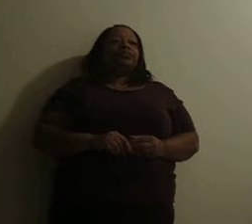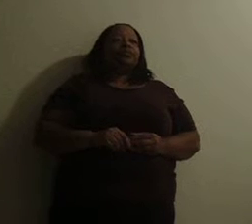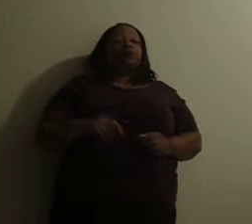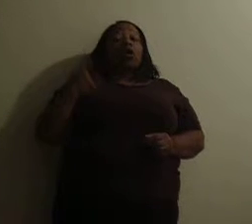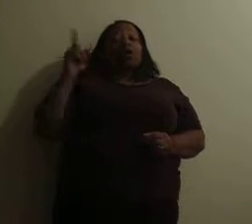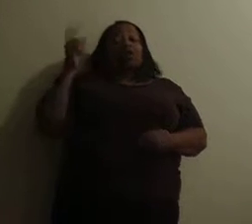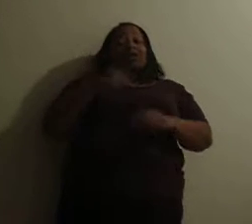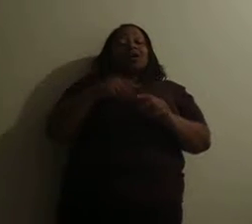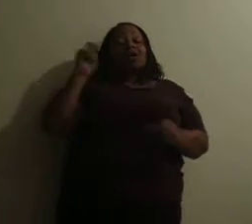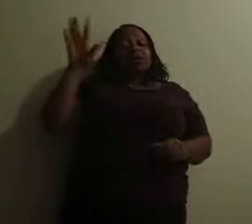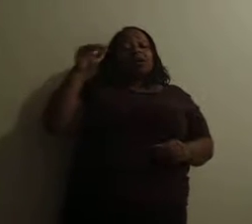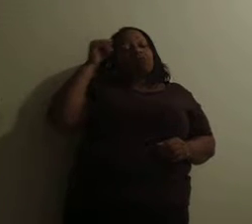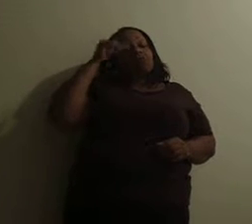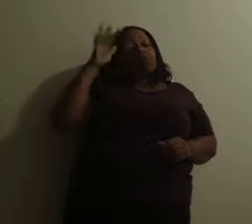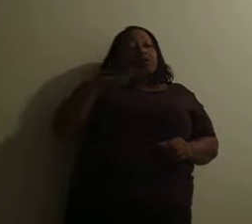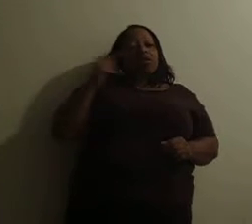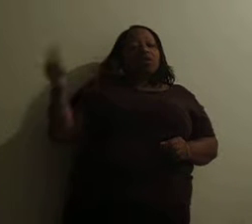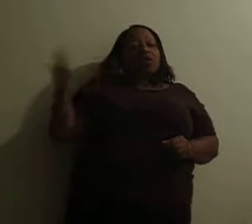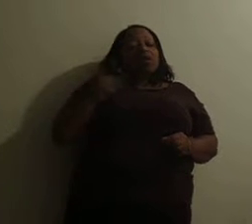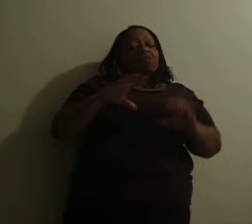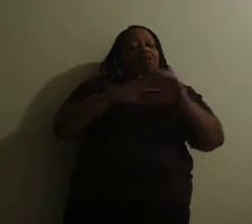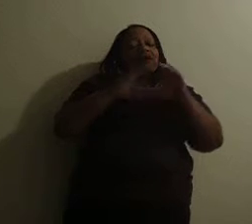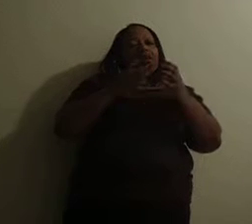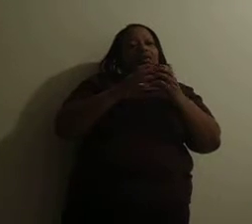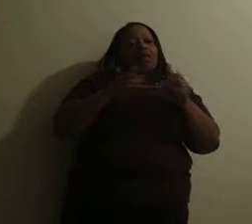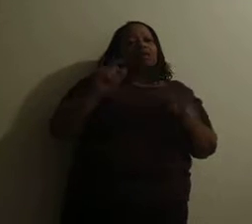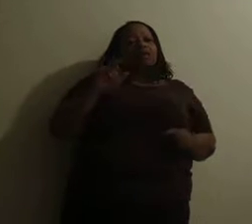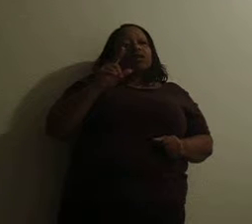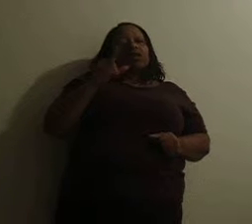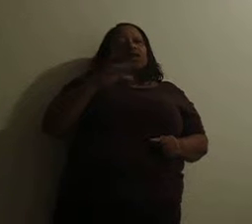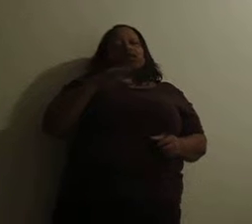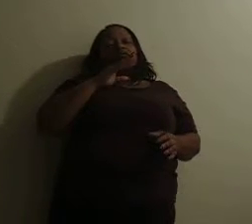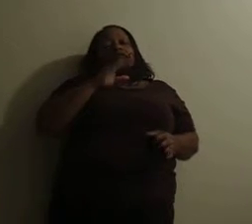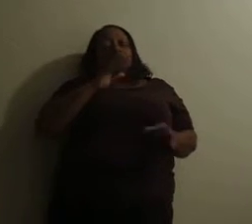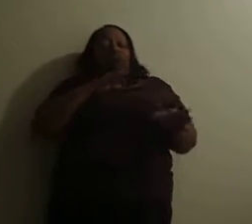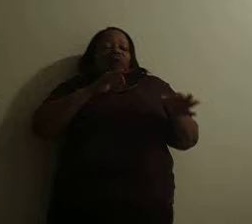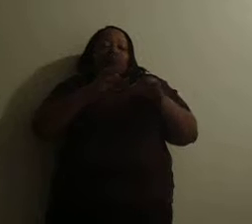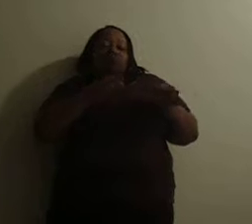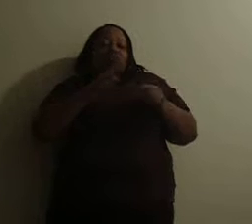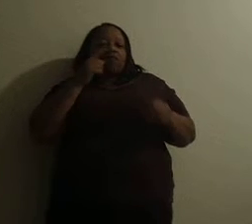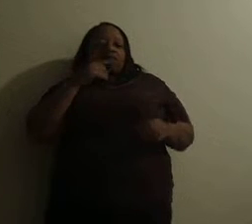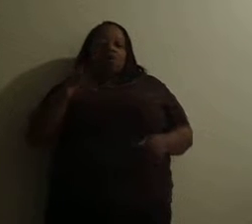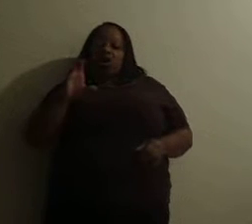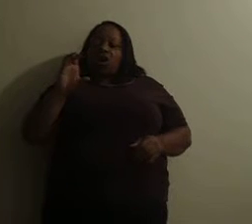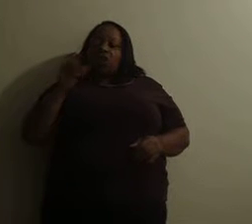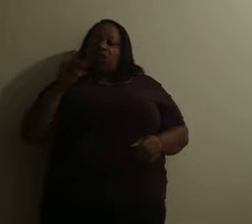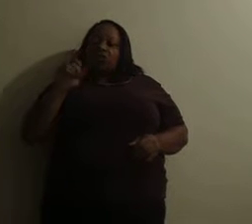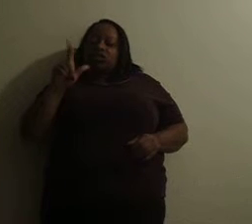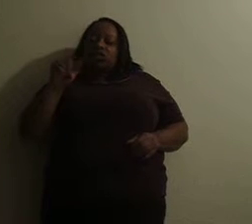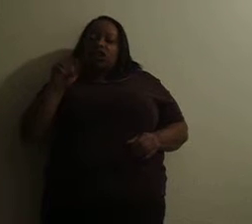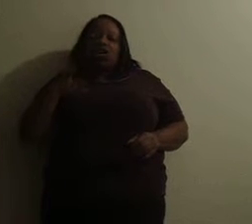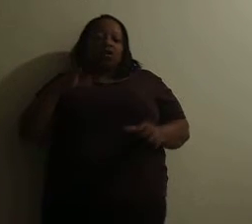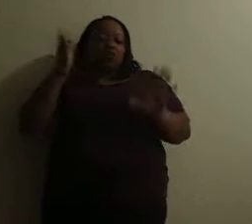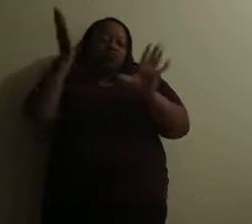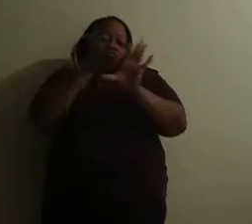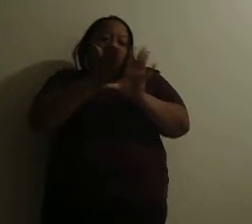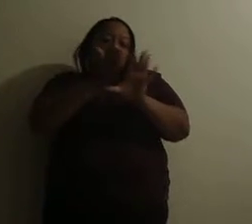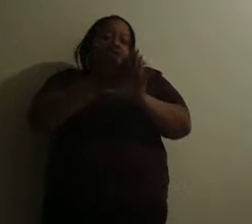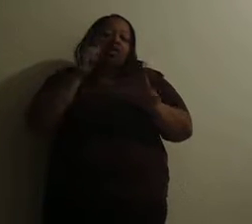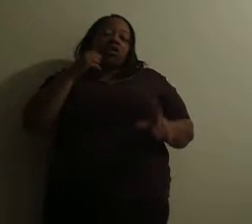about, he was doing child psychology, so he decided to talk about Erickson's stages of development, and that was really perfect because